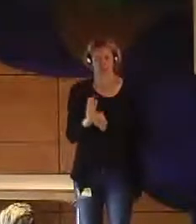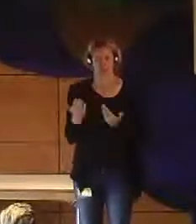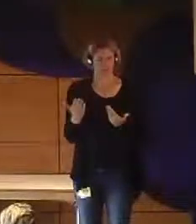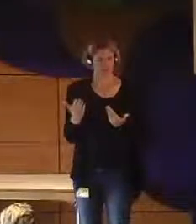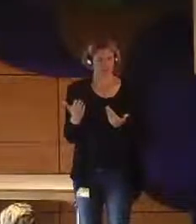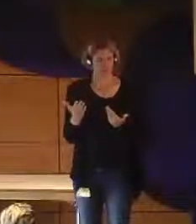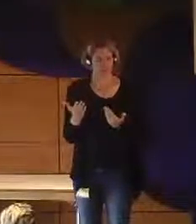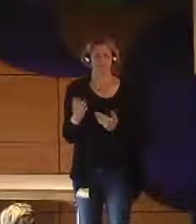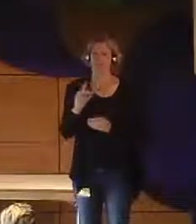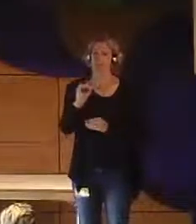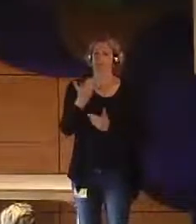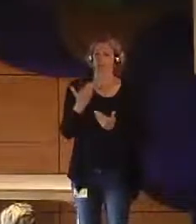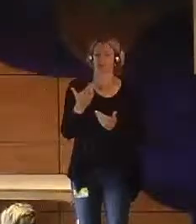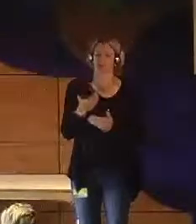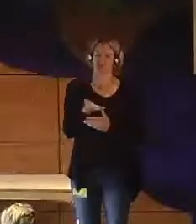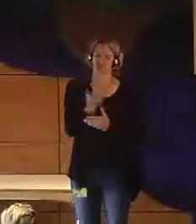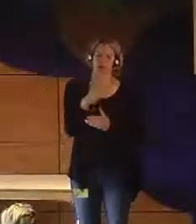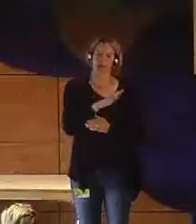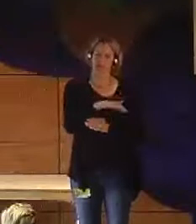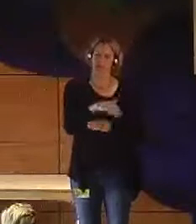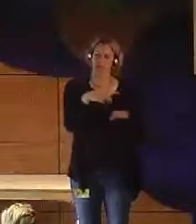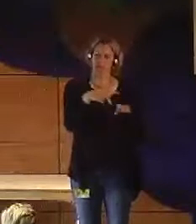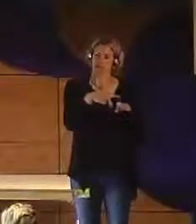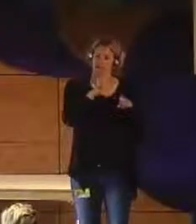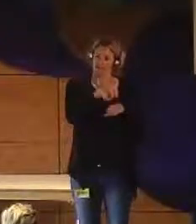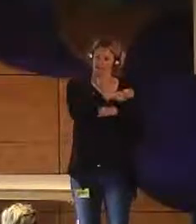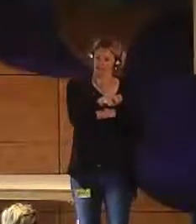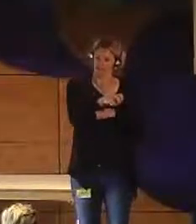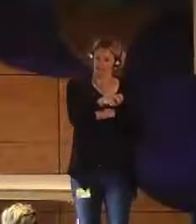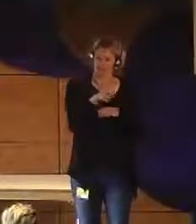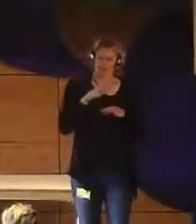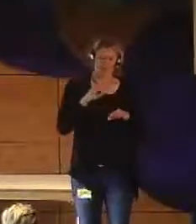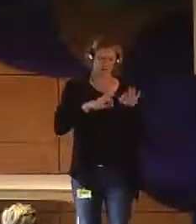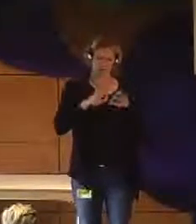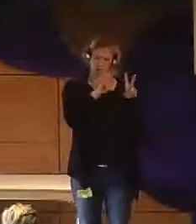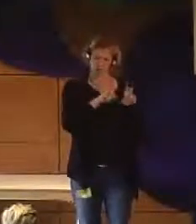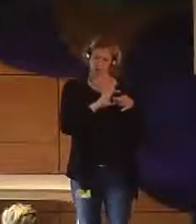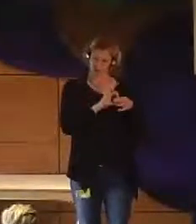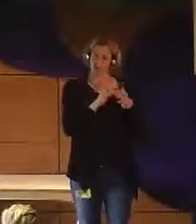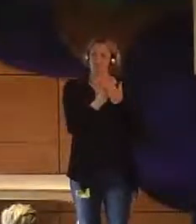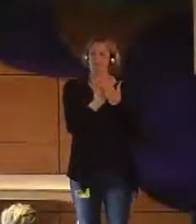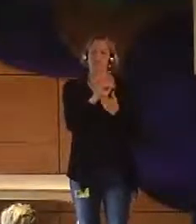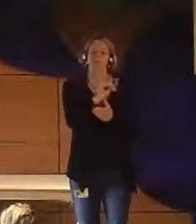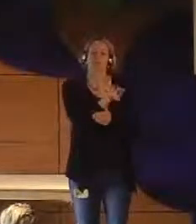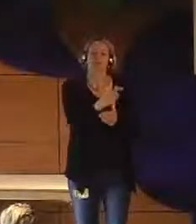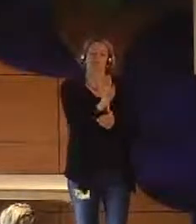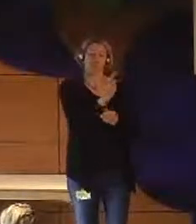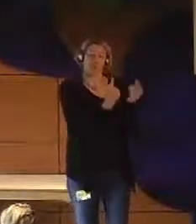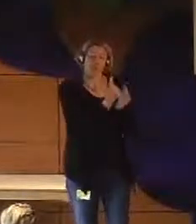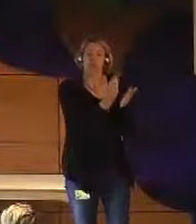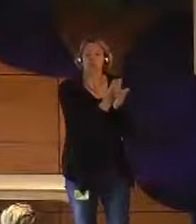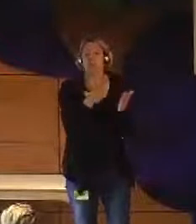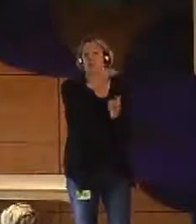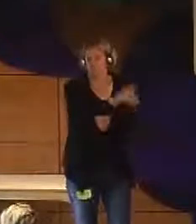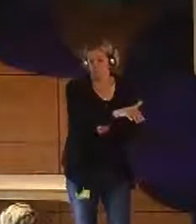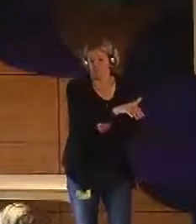children who are having problems. So the figures look quite bad, but as Julie was saying, I'm a glass